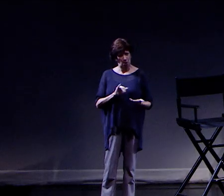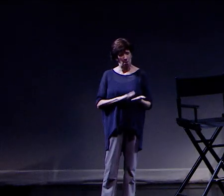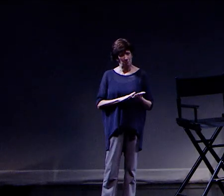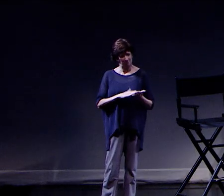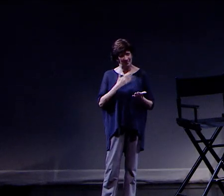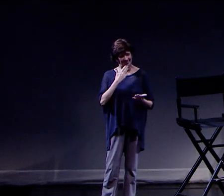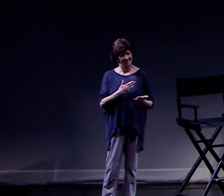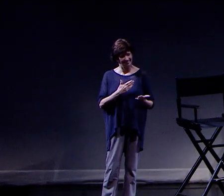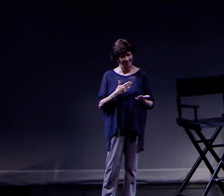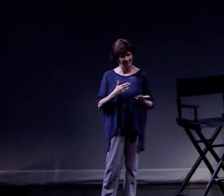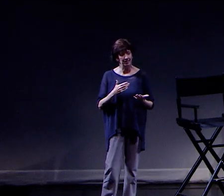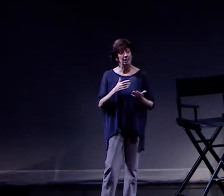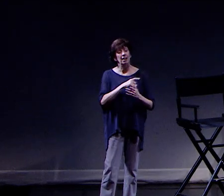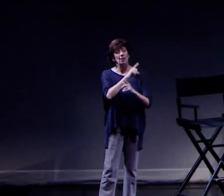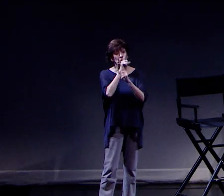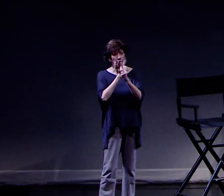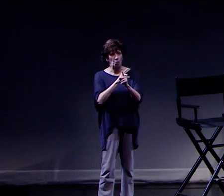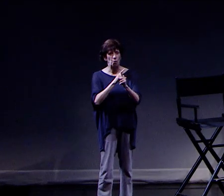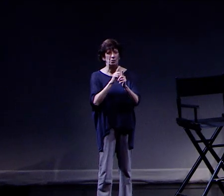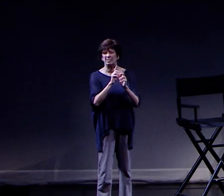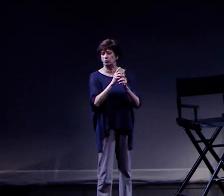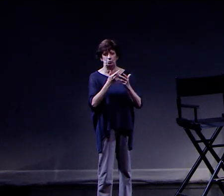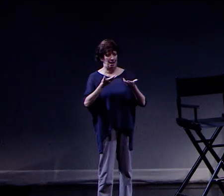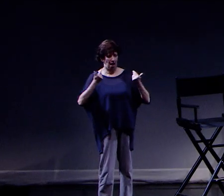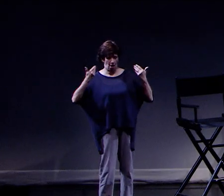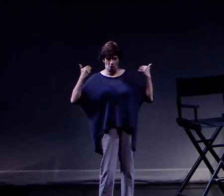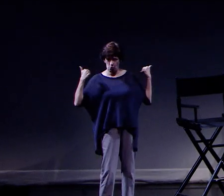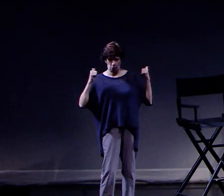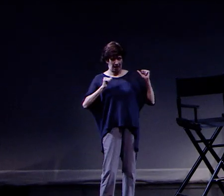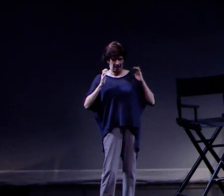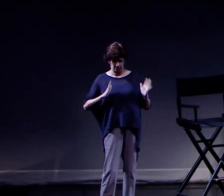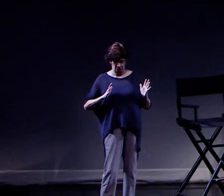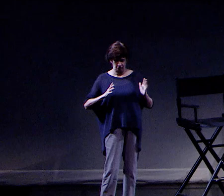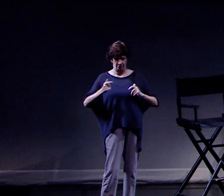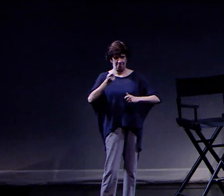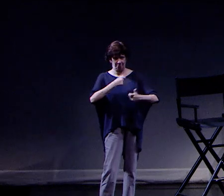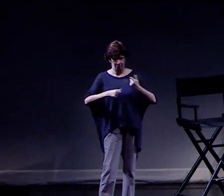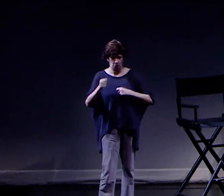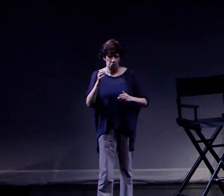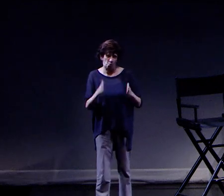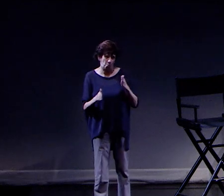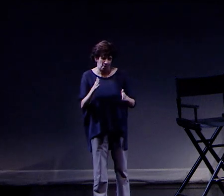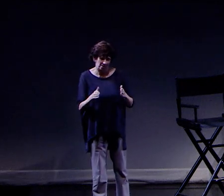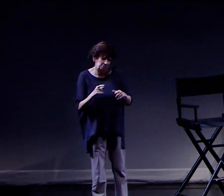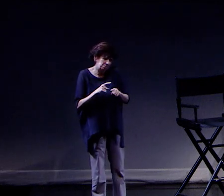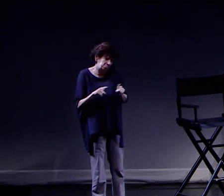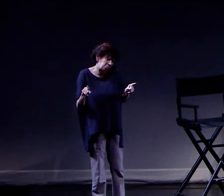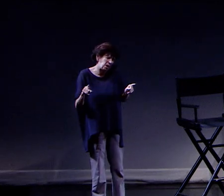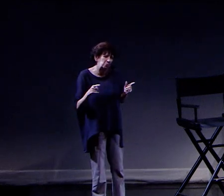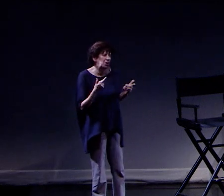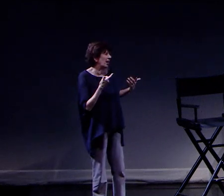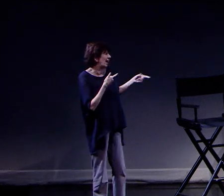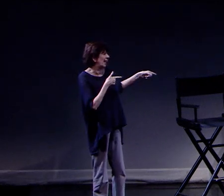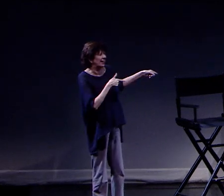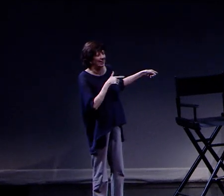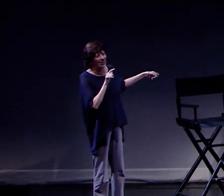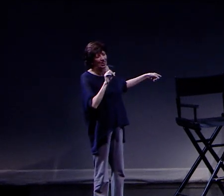of course, the goal eventually is to take all the actors out of it and replace it with synthetic robots. But we'll let Garner Holt get to